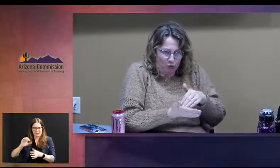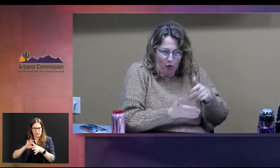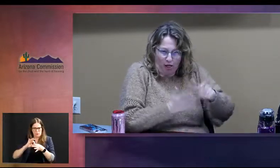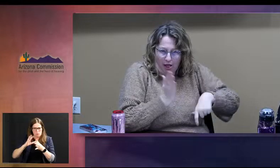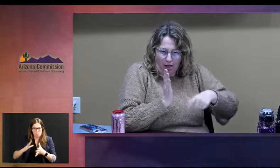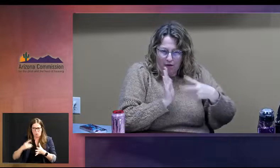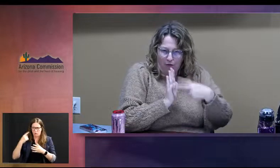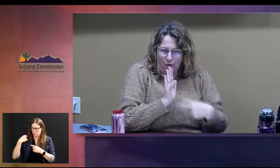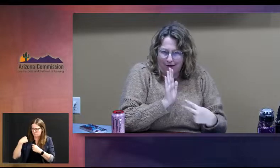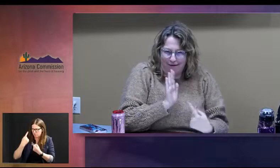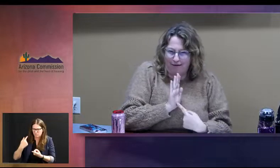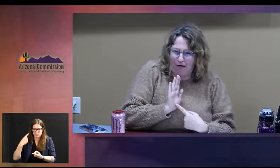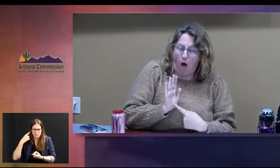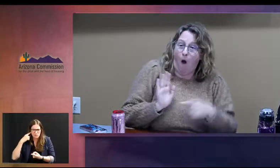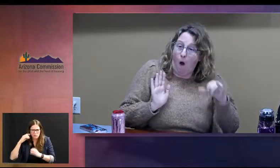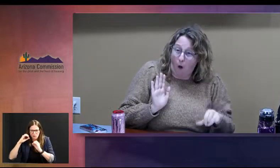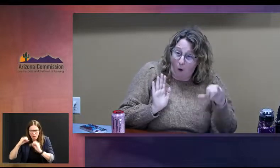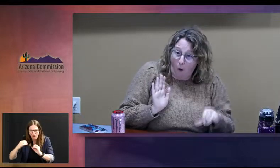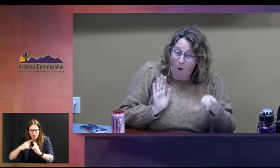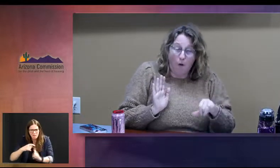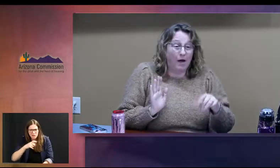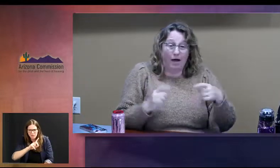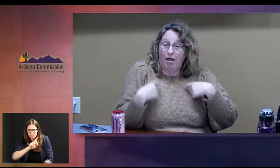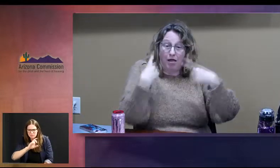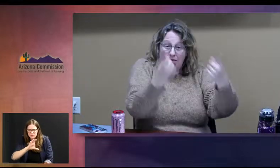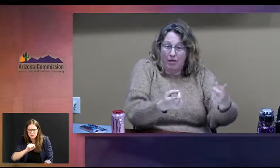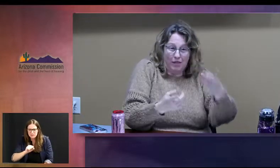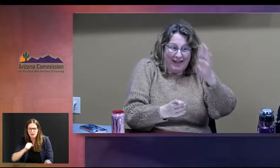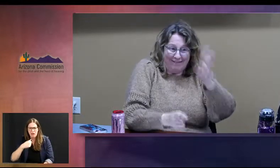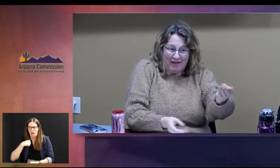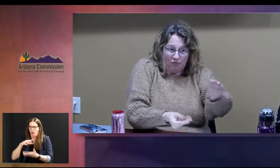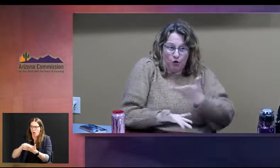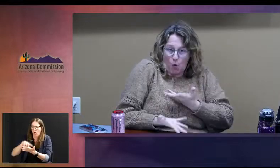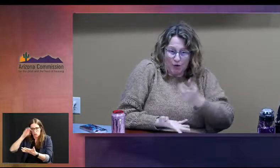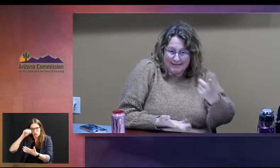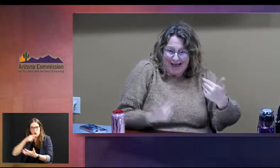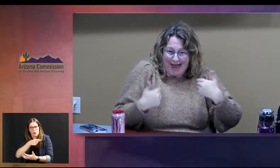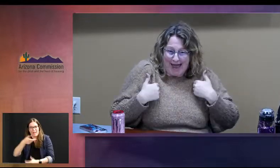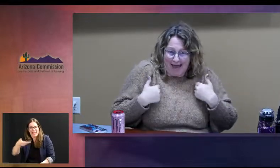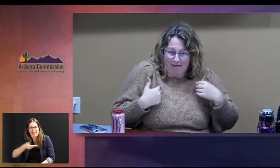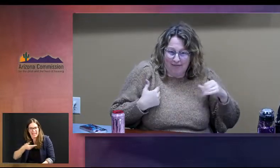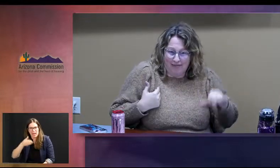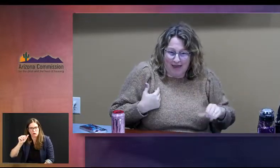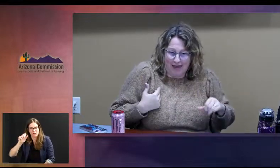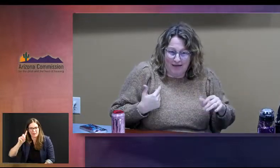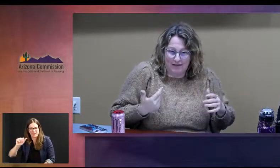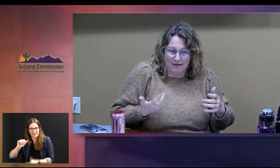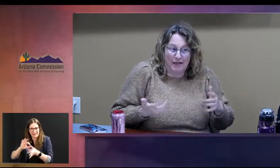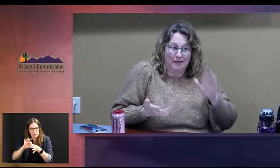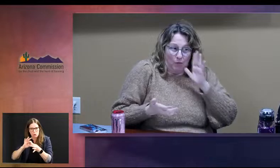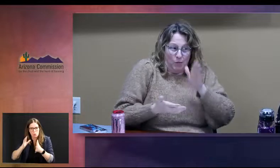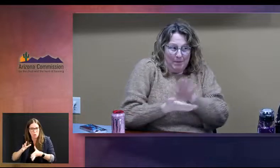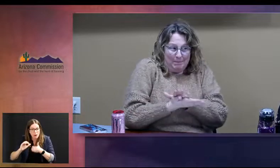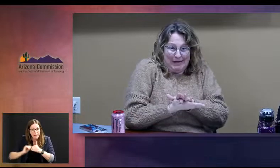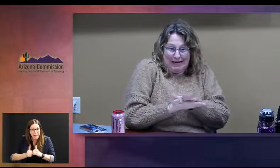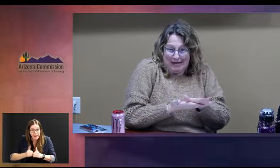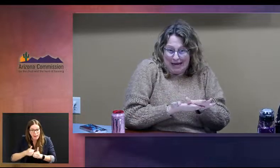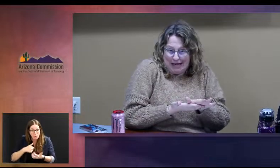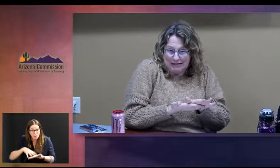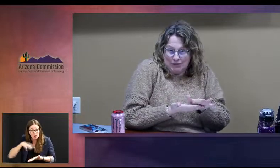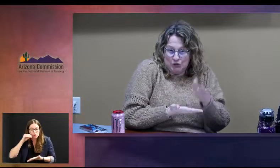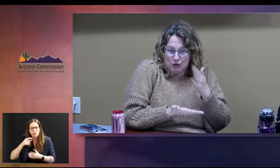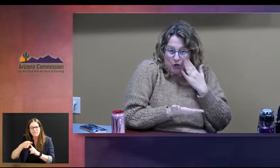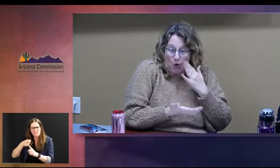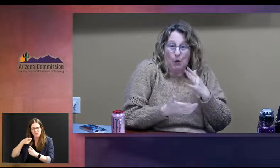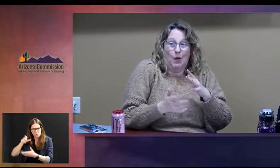that from the AZ Central news article that I read, because they never told us that they had an ADA